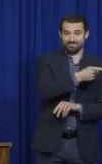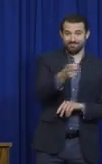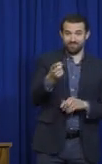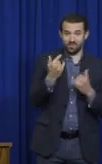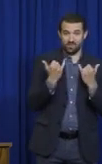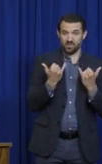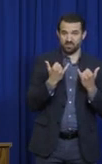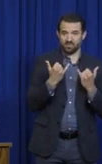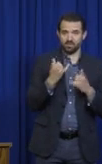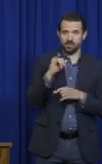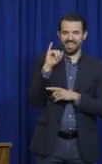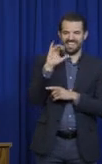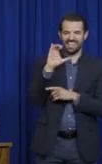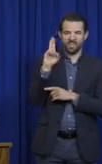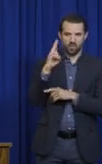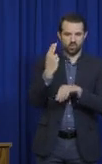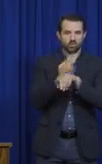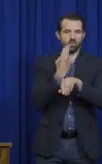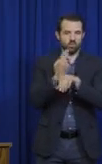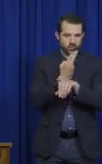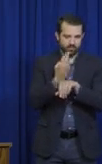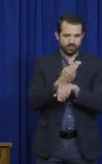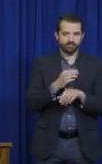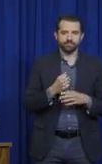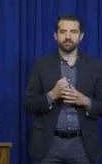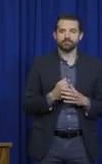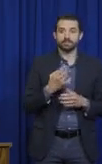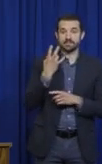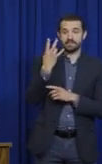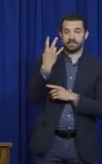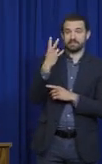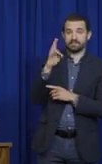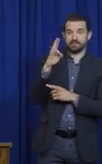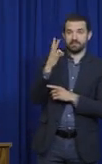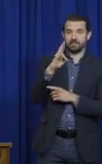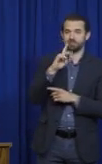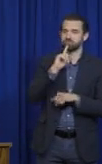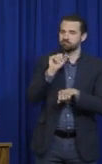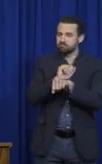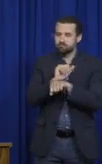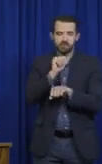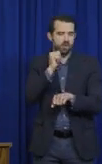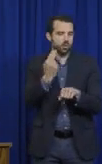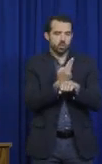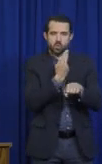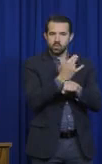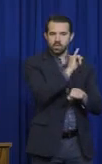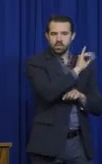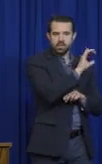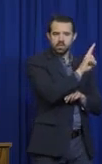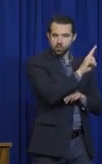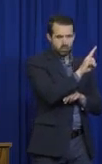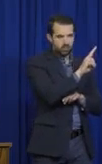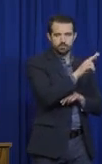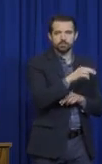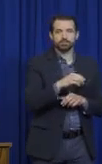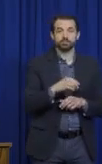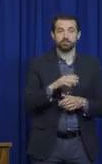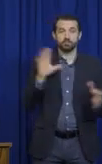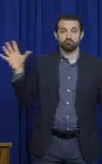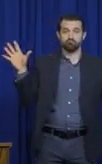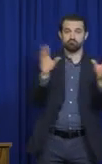units with coronavirus in Maine, and 17 in non-ICU beds. In total, that's